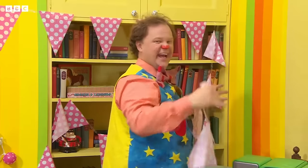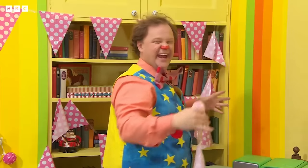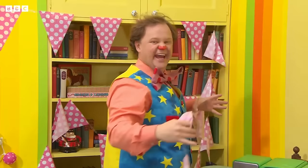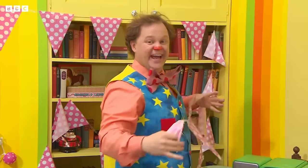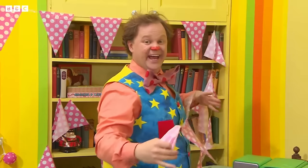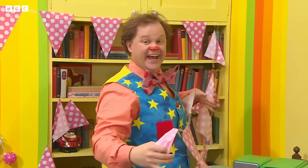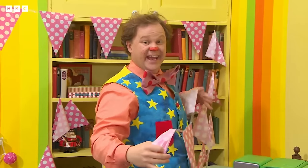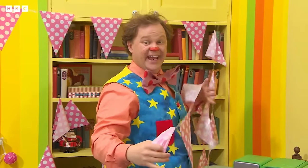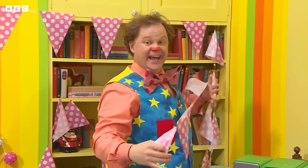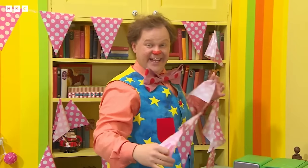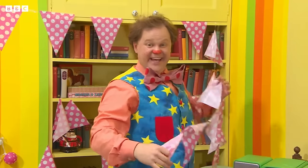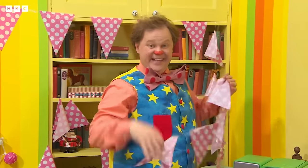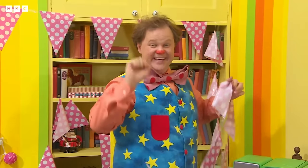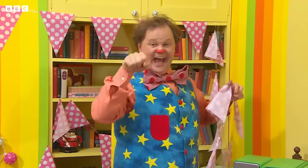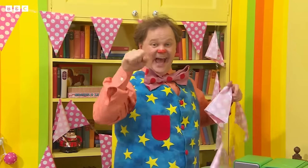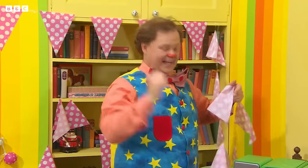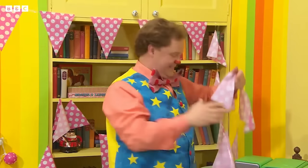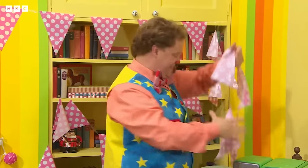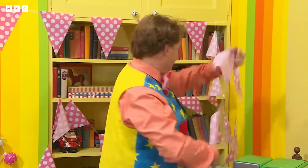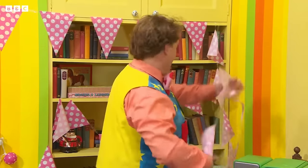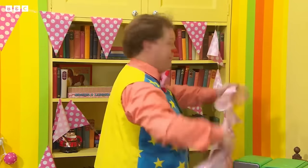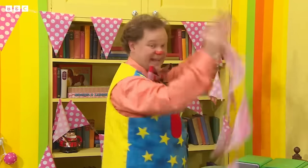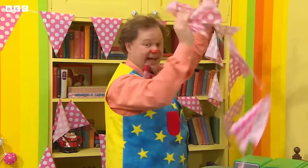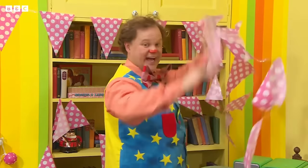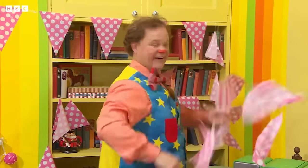party decorations? Yes! I better get going.